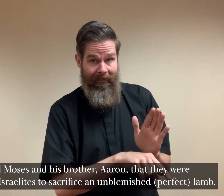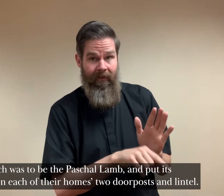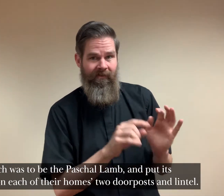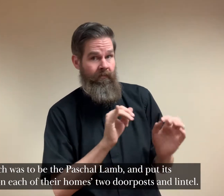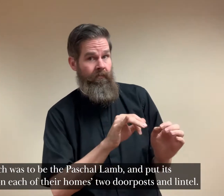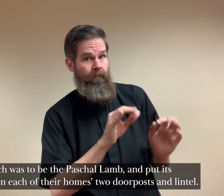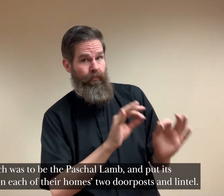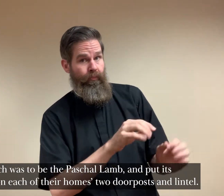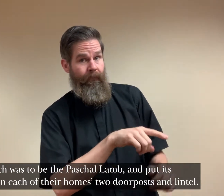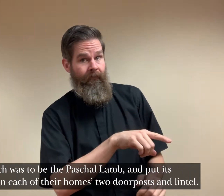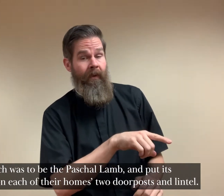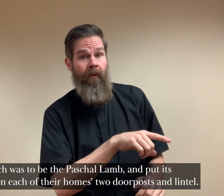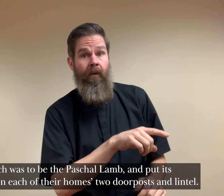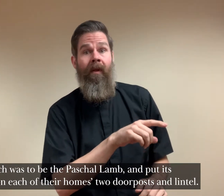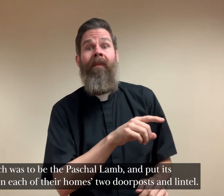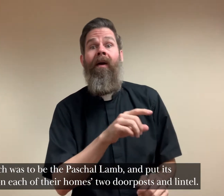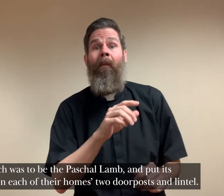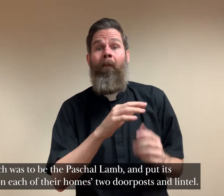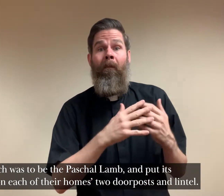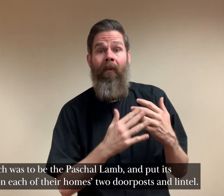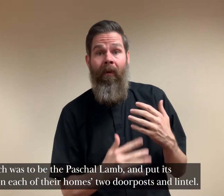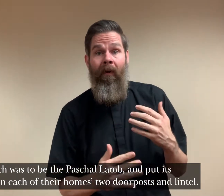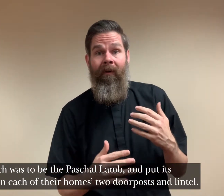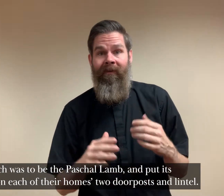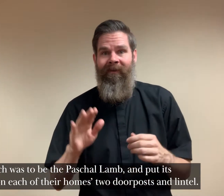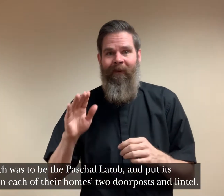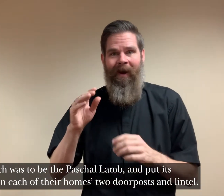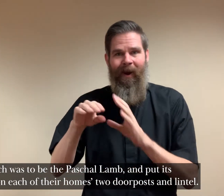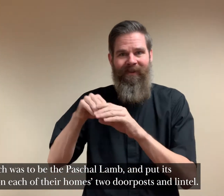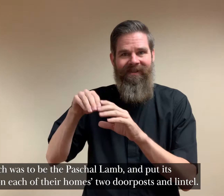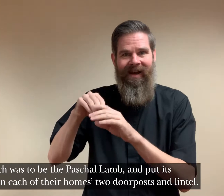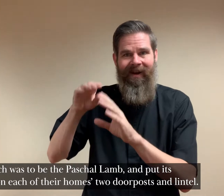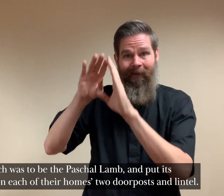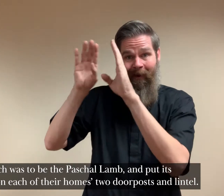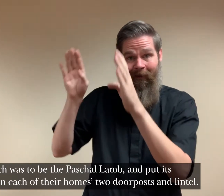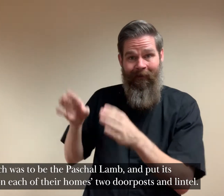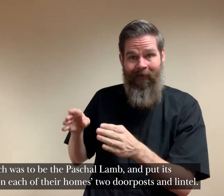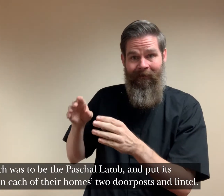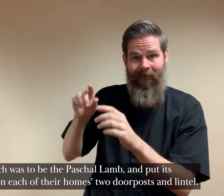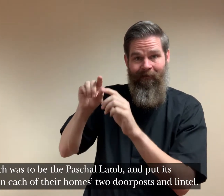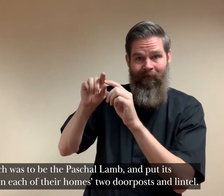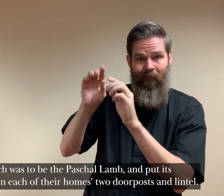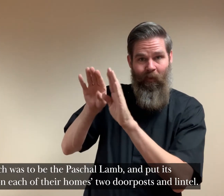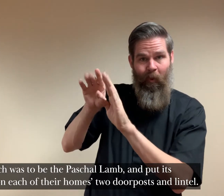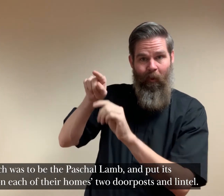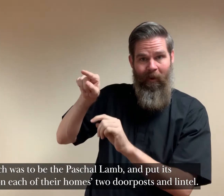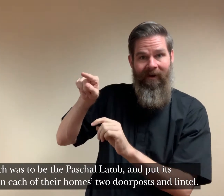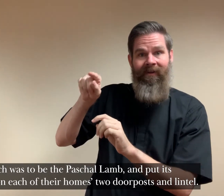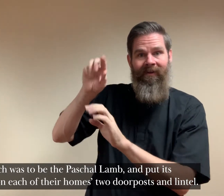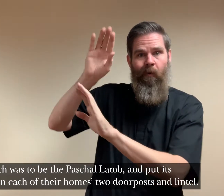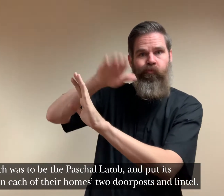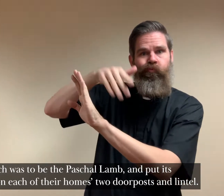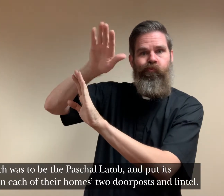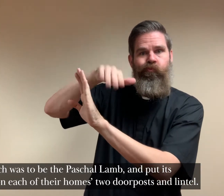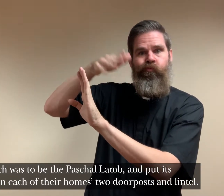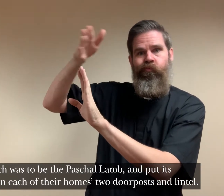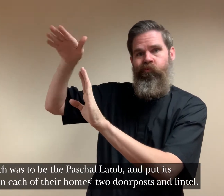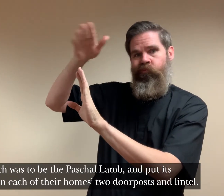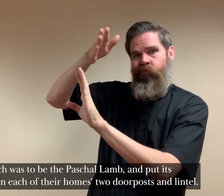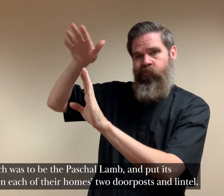Which was to be the paschal lamb, and put its blood upon each of their homes' 2 doorposts and